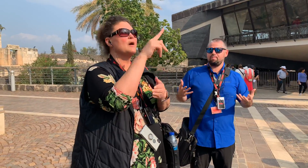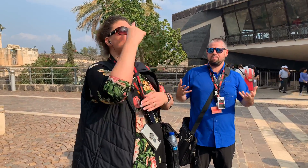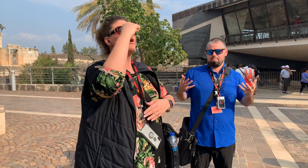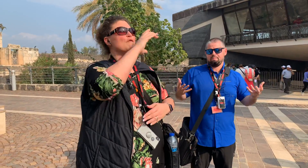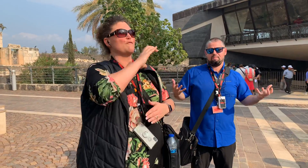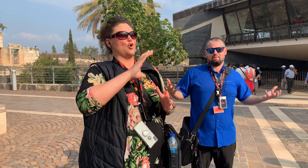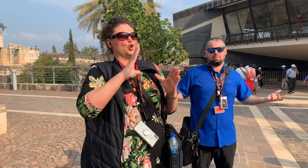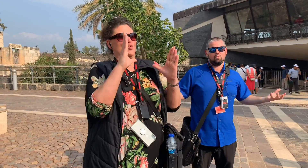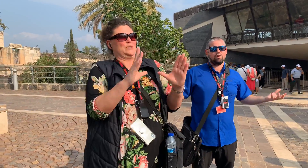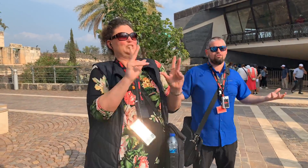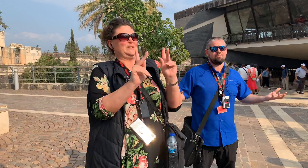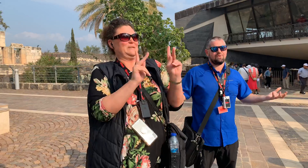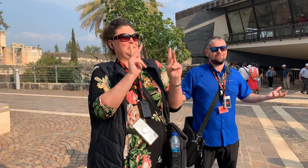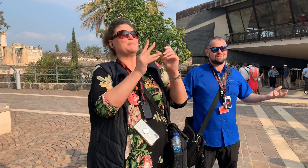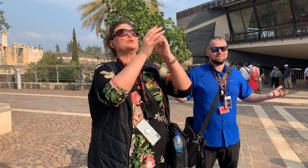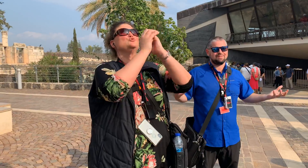Christian